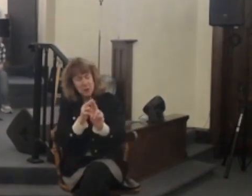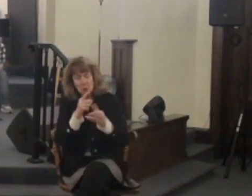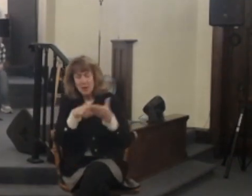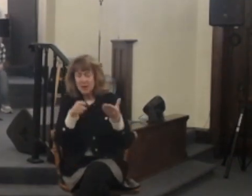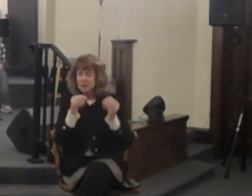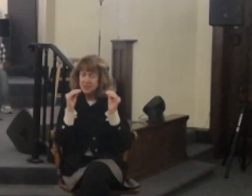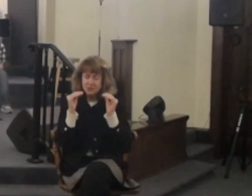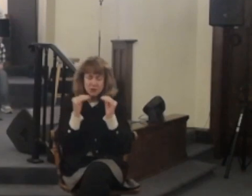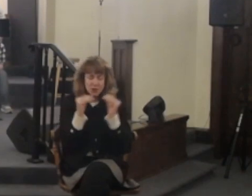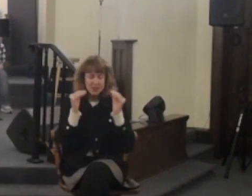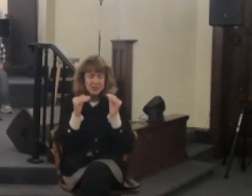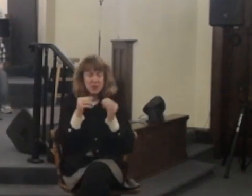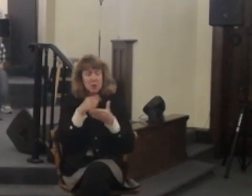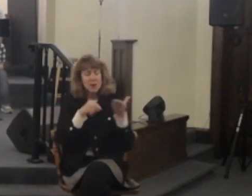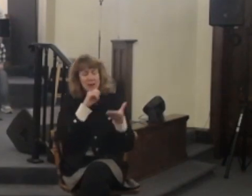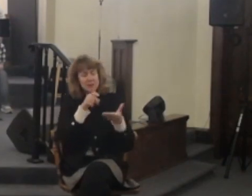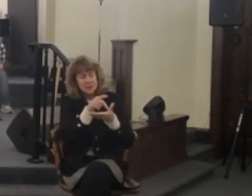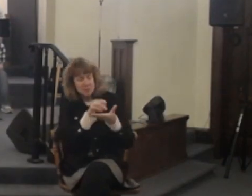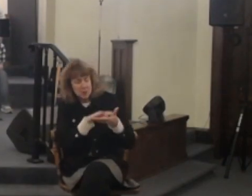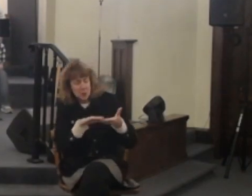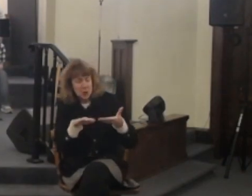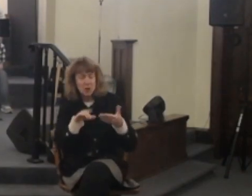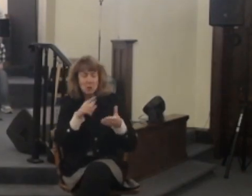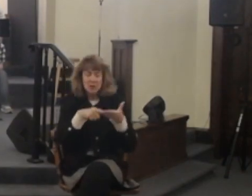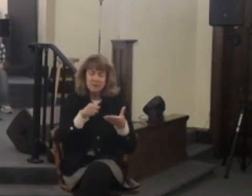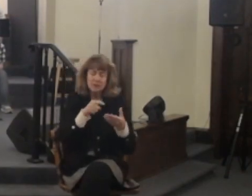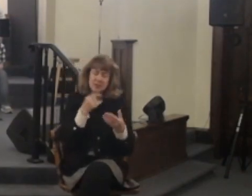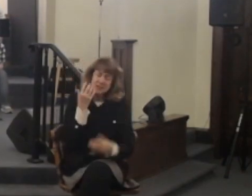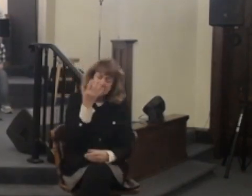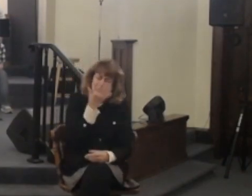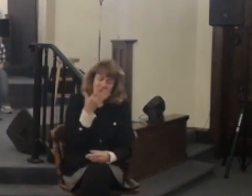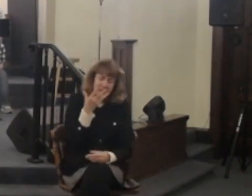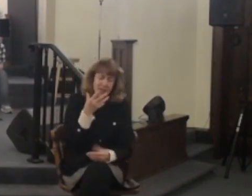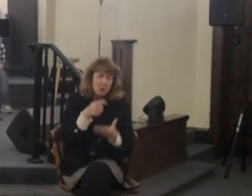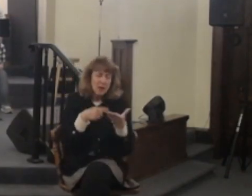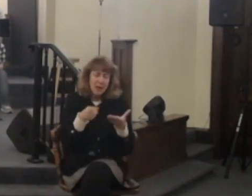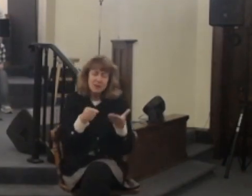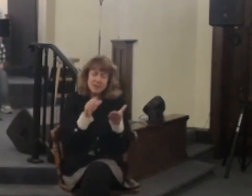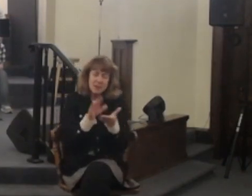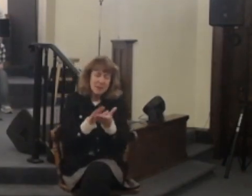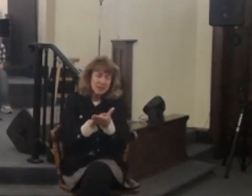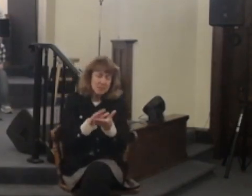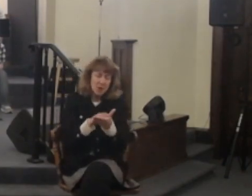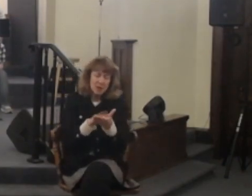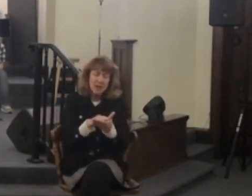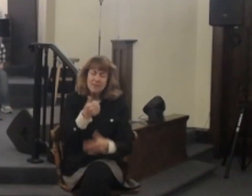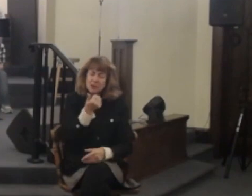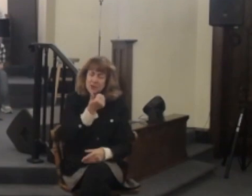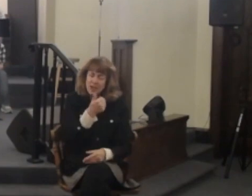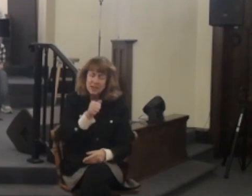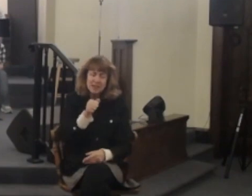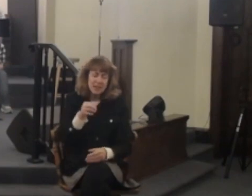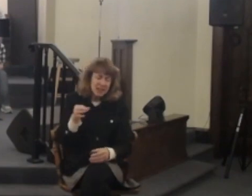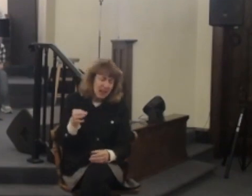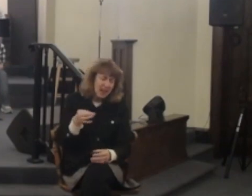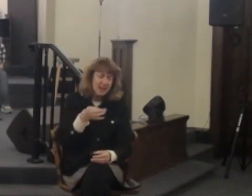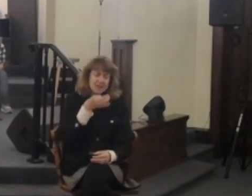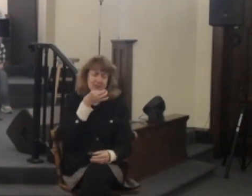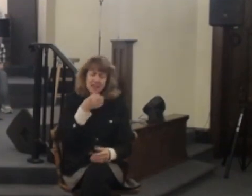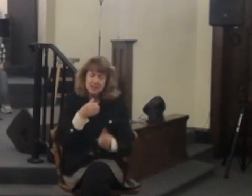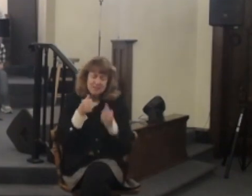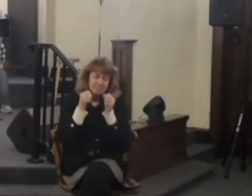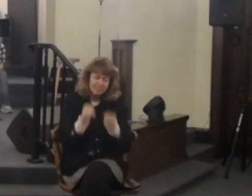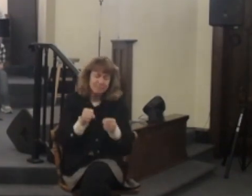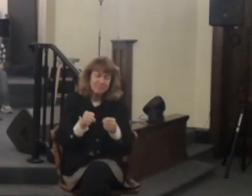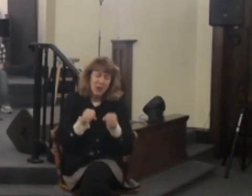just, whatever is pure, whatever is lovely, whatever is commendable, if there is any excellence, if there is anything worthy